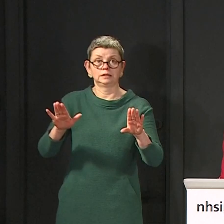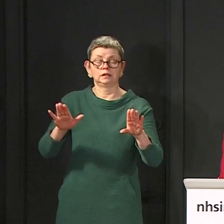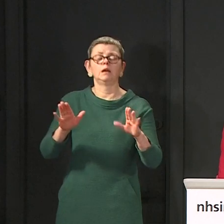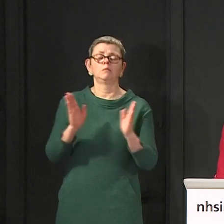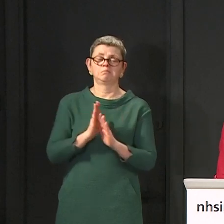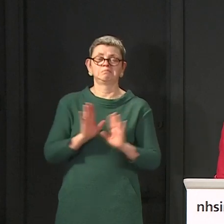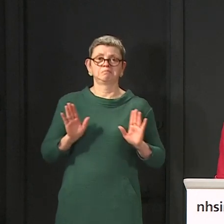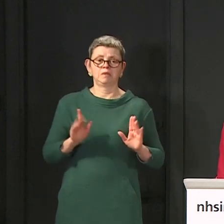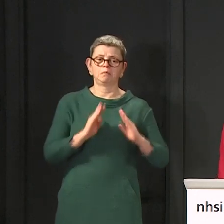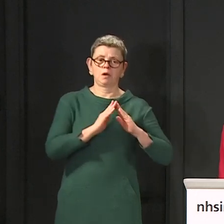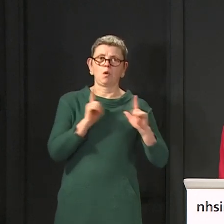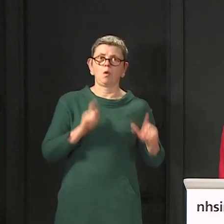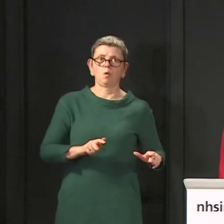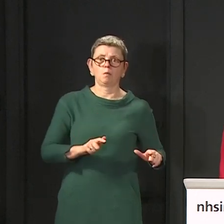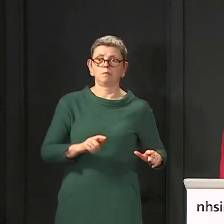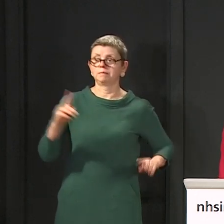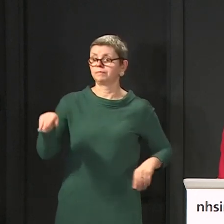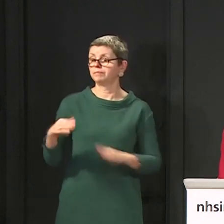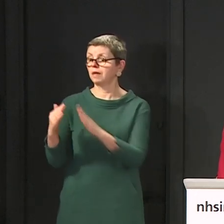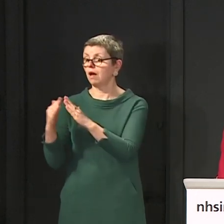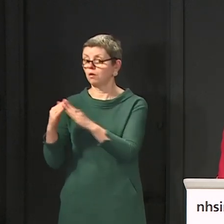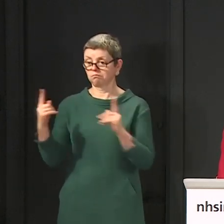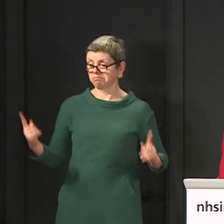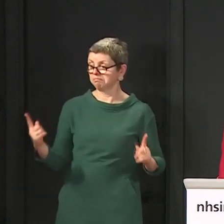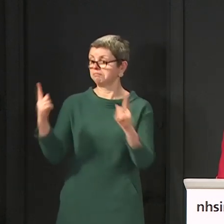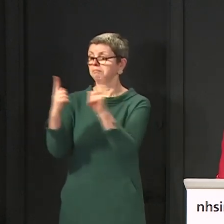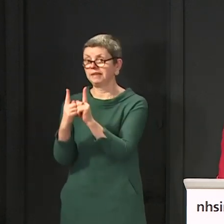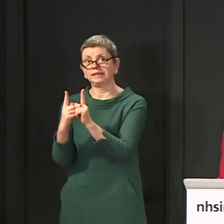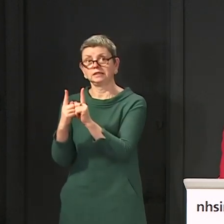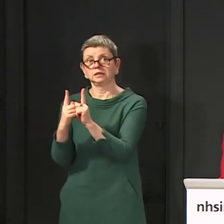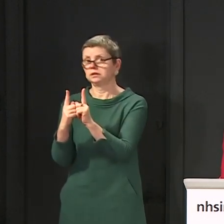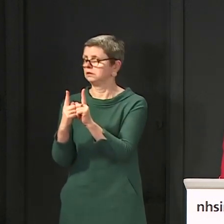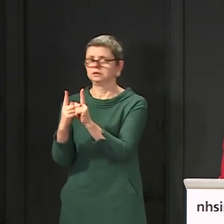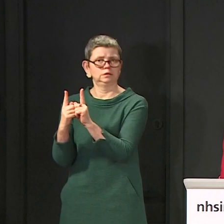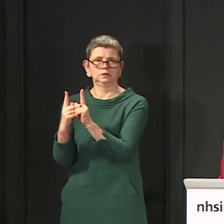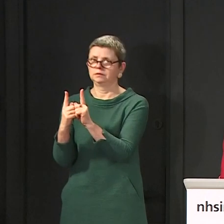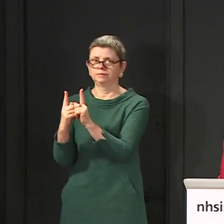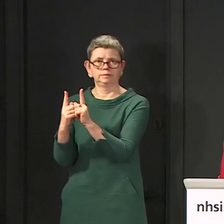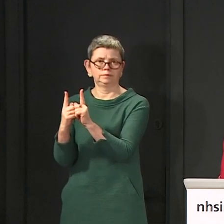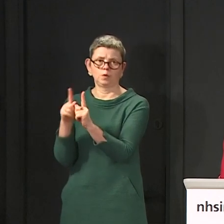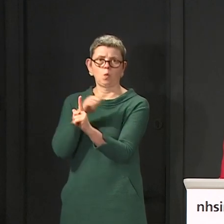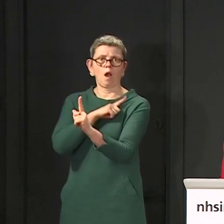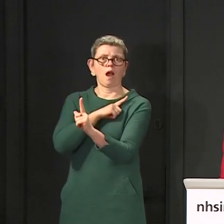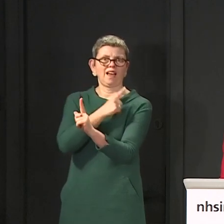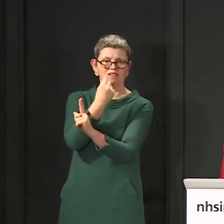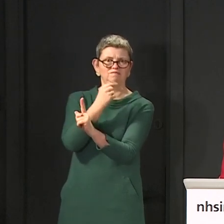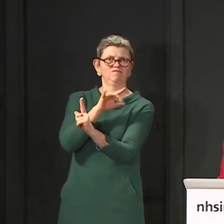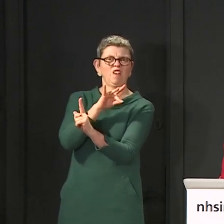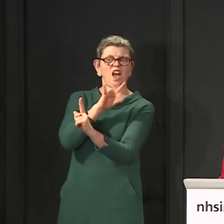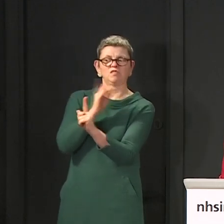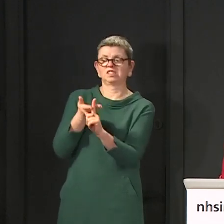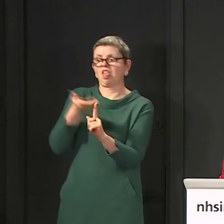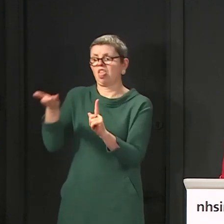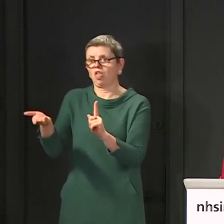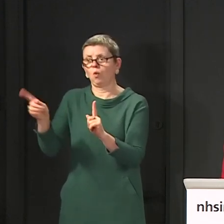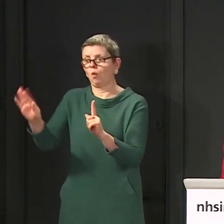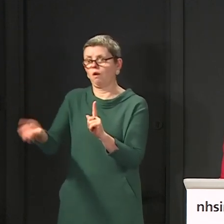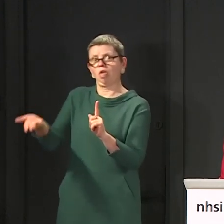should not meet up with people from other households, because that is how we give the virus a chance to spread, give it bridges that it